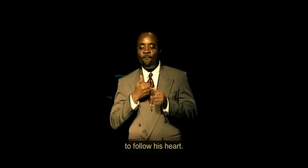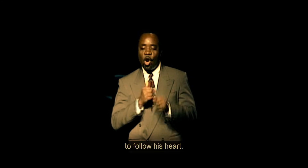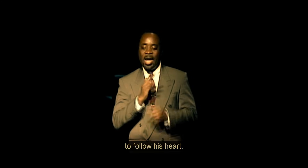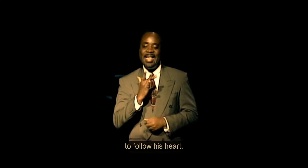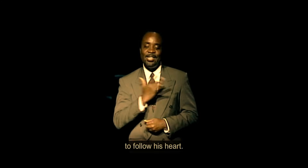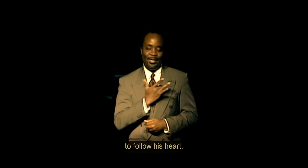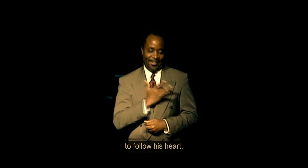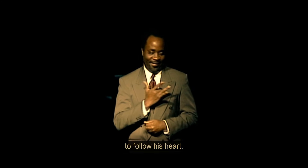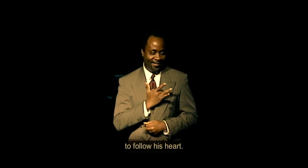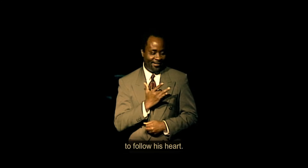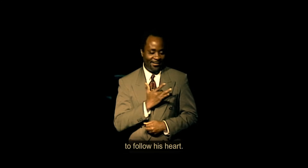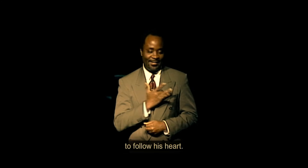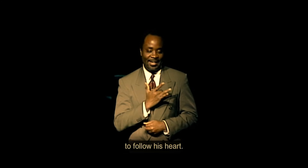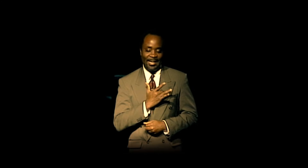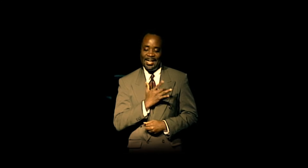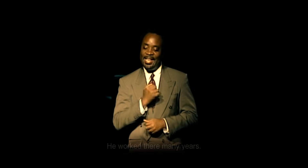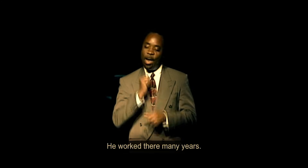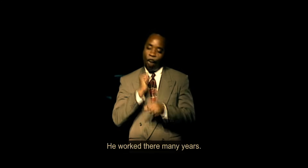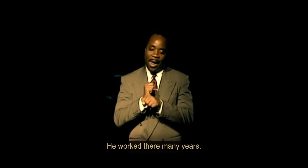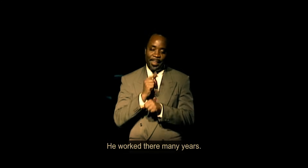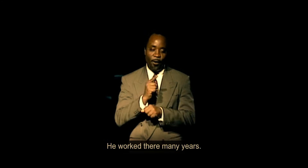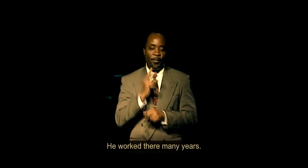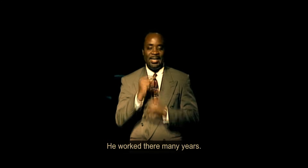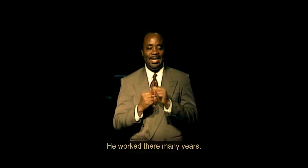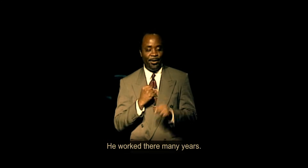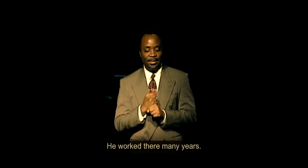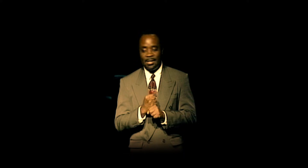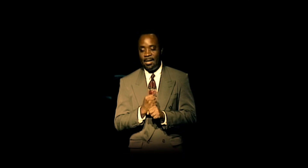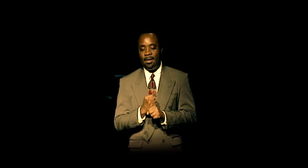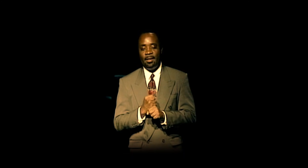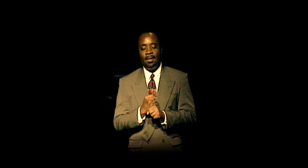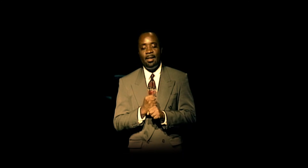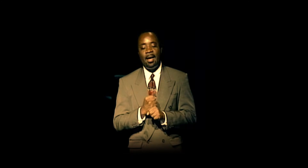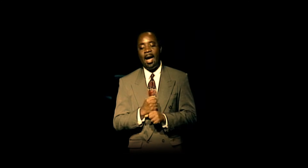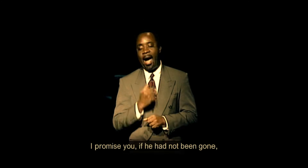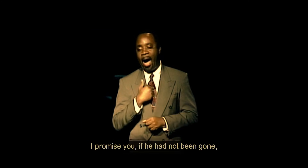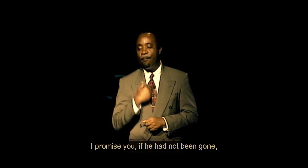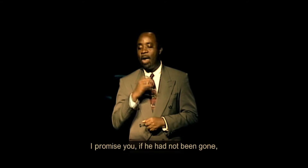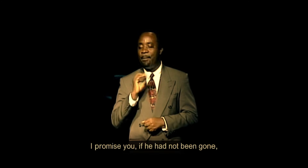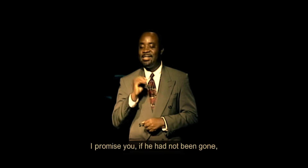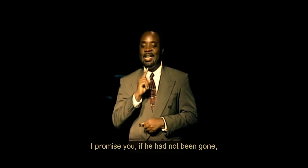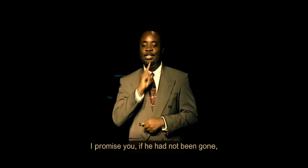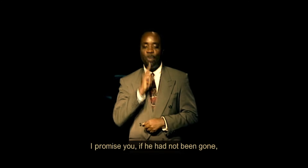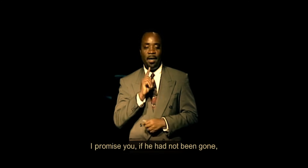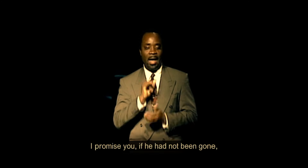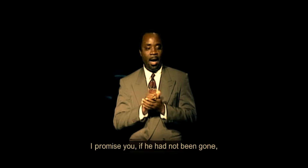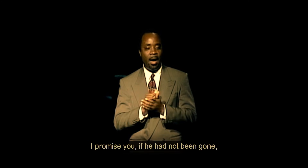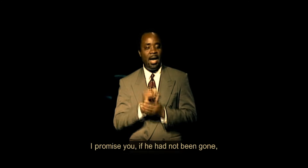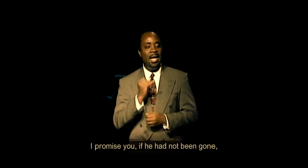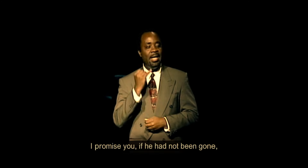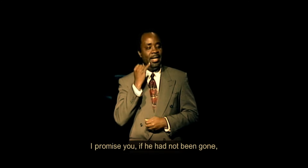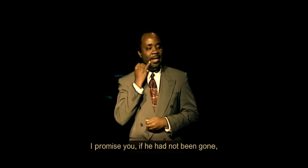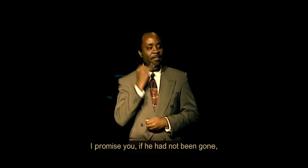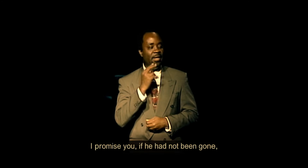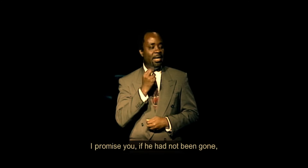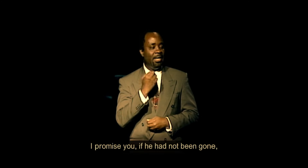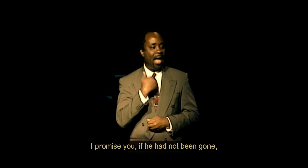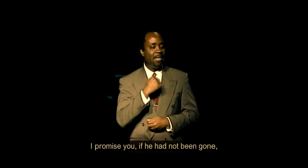to follow his heart, worked there many years. I promise you, if he has not been